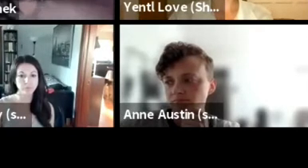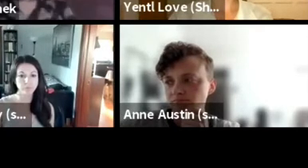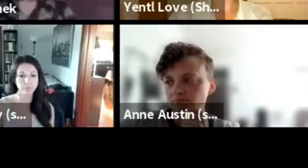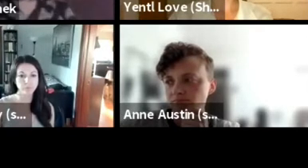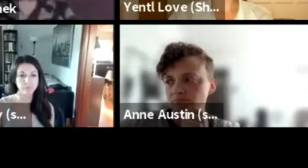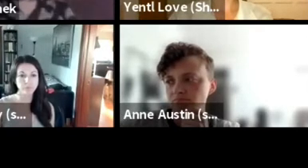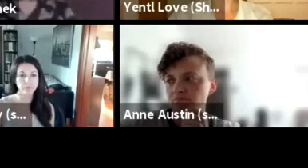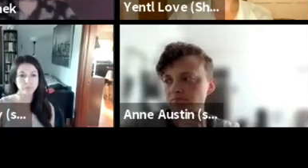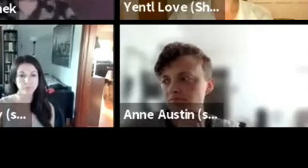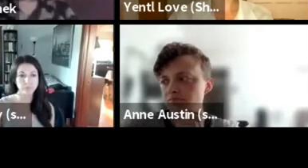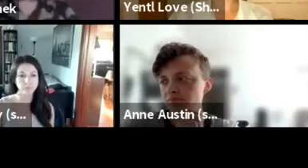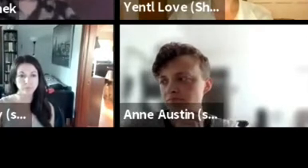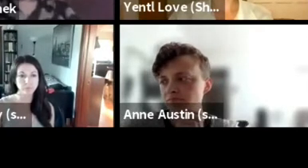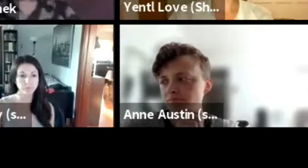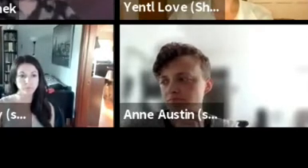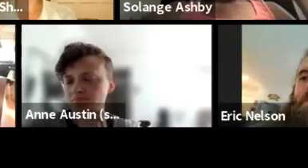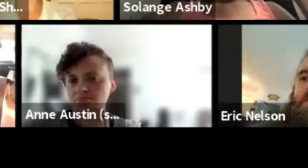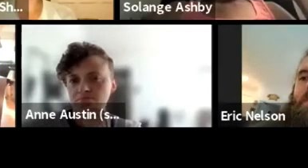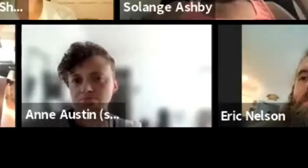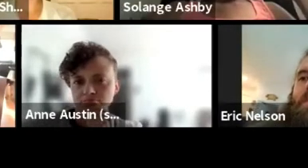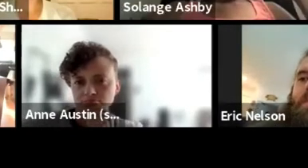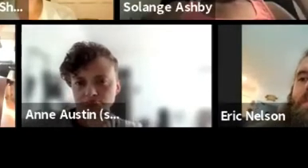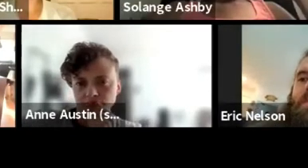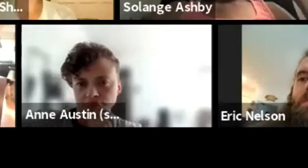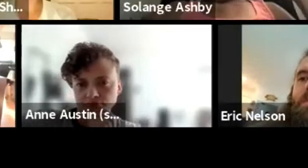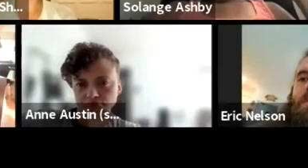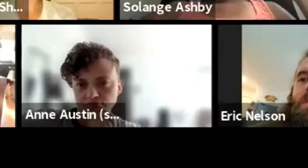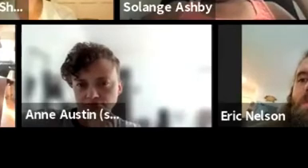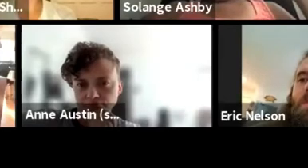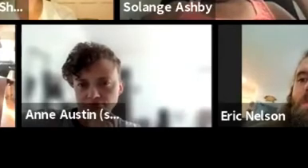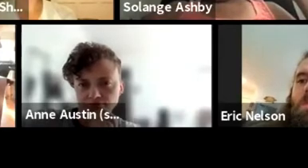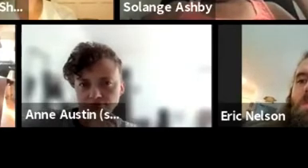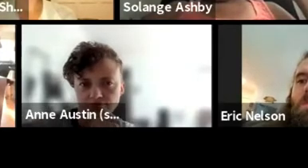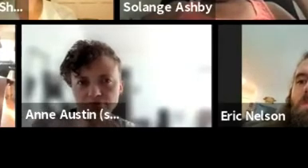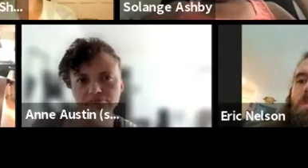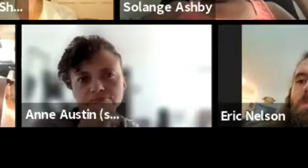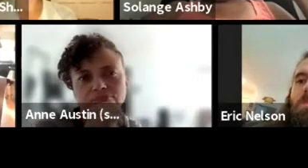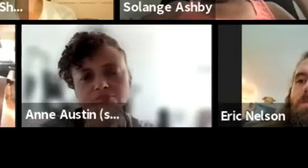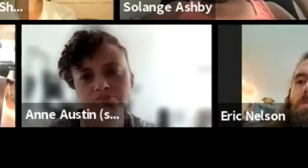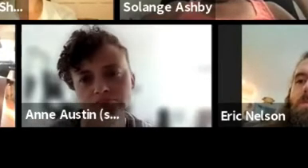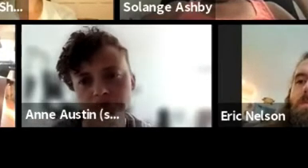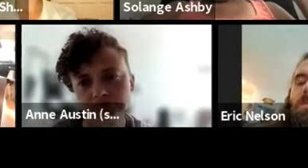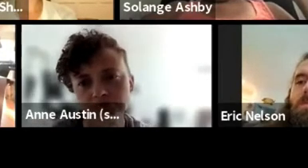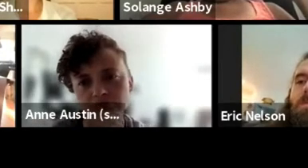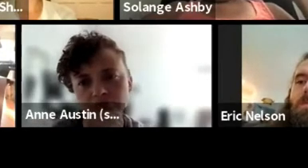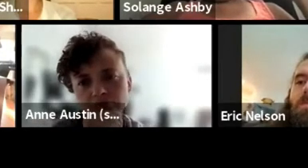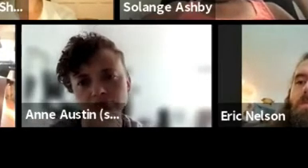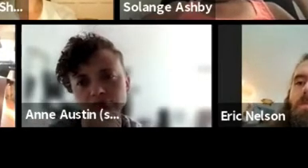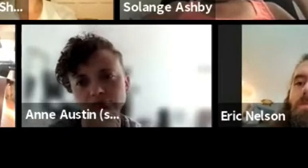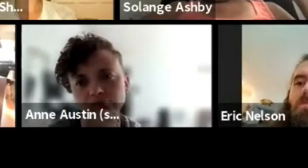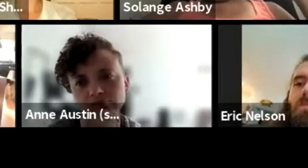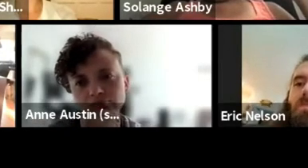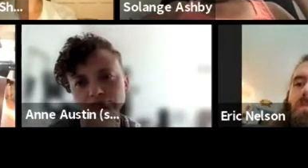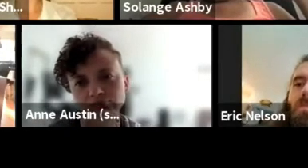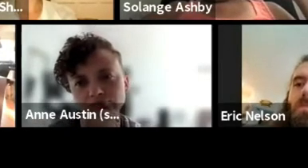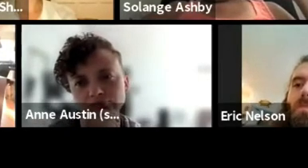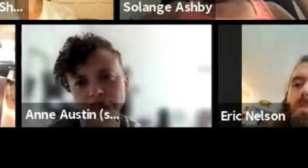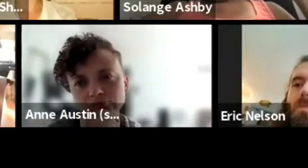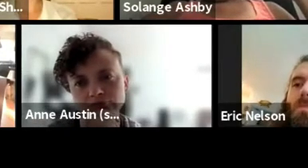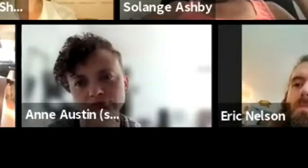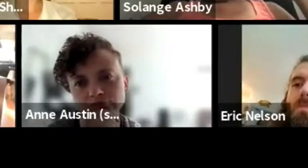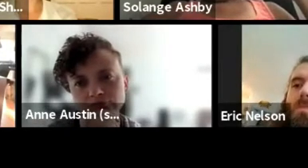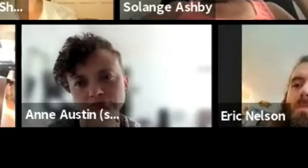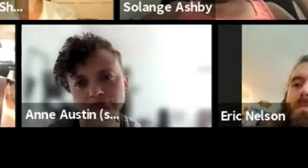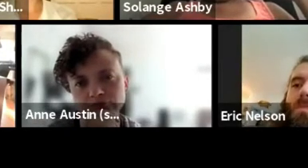So on the topic of surveying, running a survey of different topics of interest and